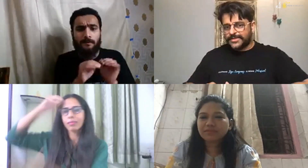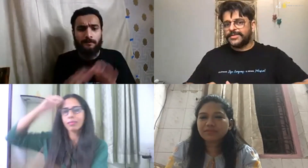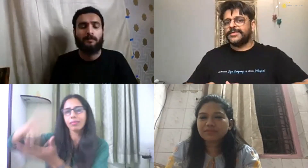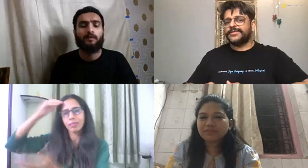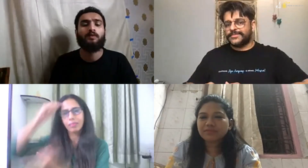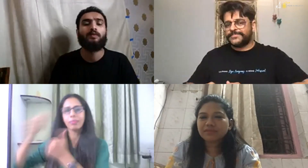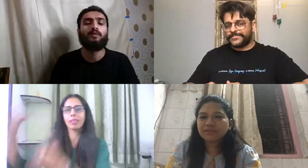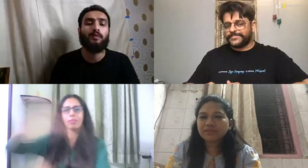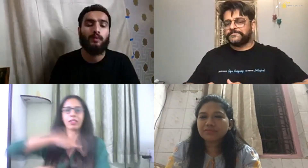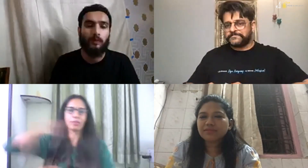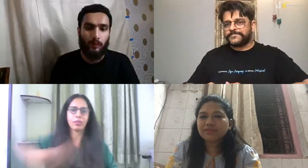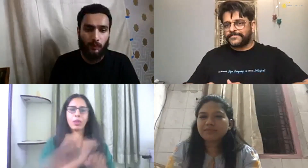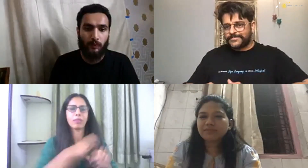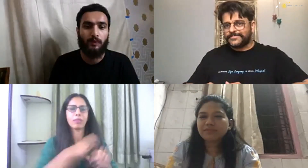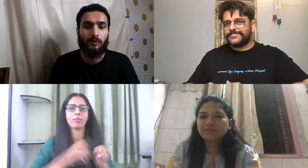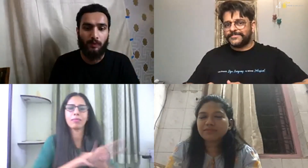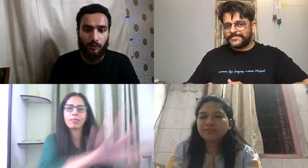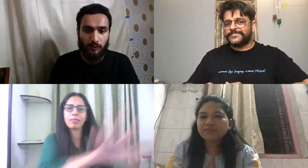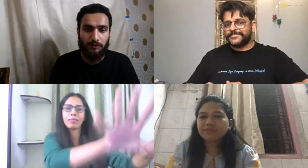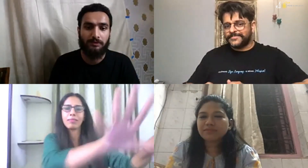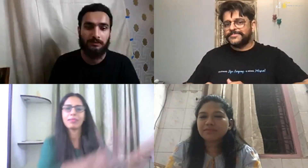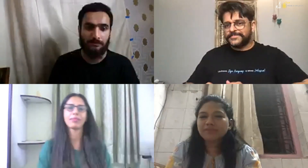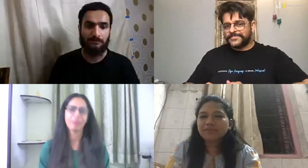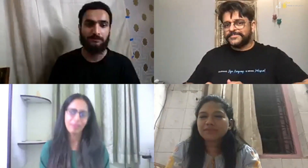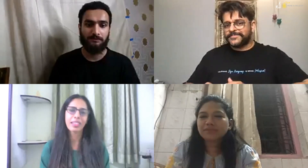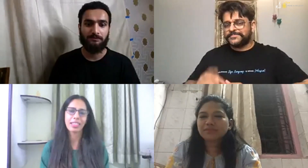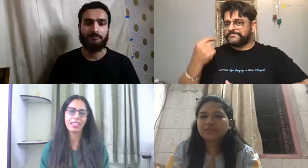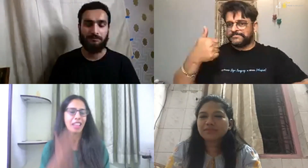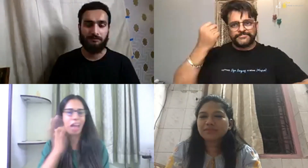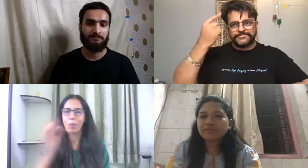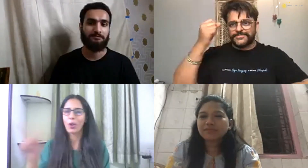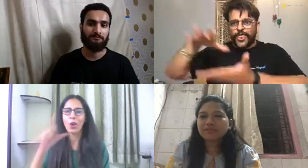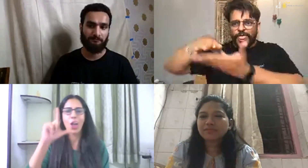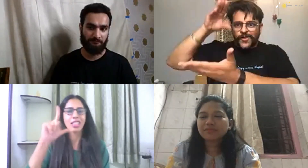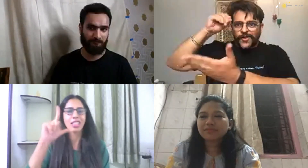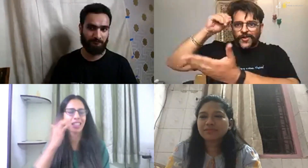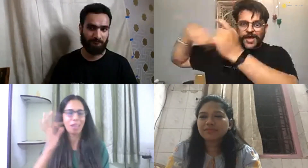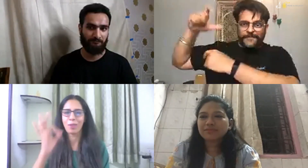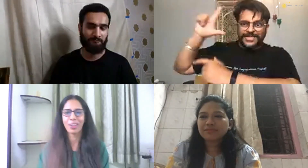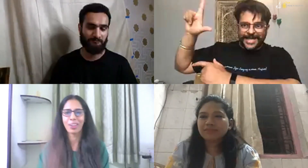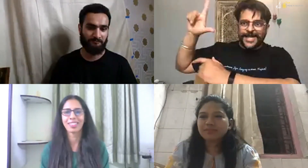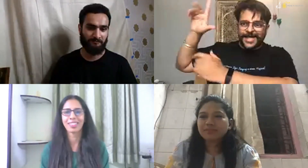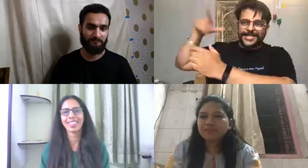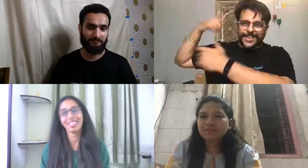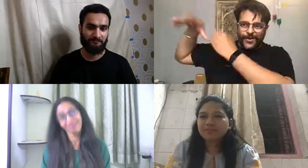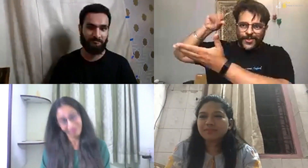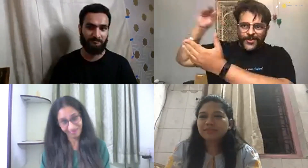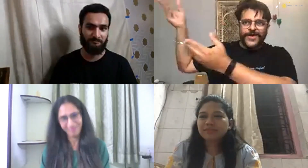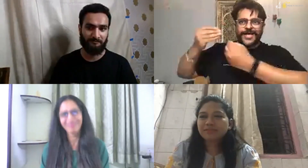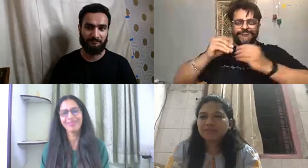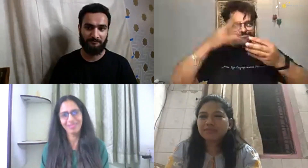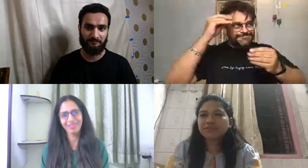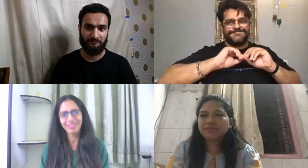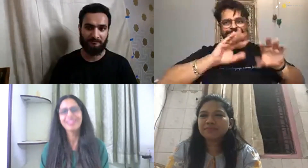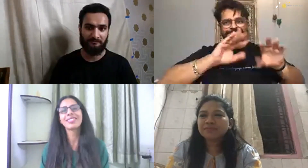The trainers are from Mumbai, from L'Oreal. So that's a huge benefit for me as well. Great, got it. So you learn from the company,